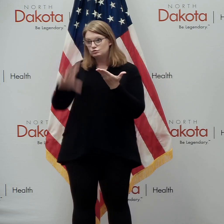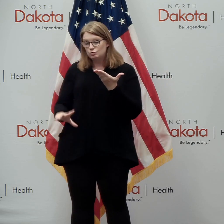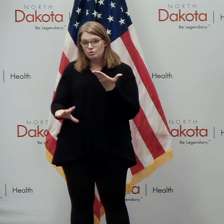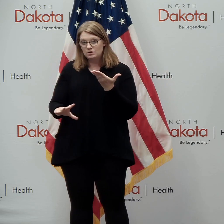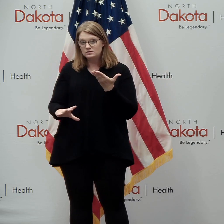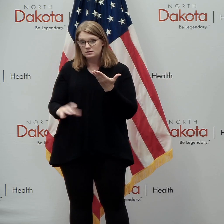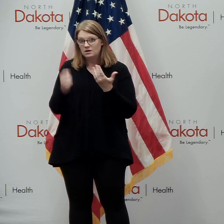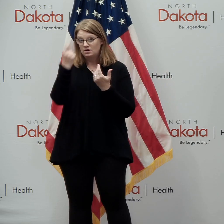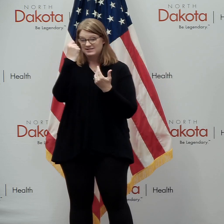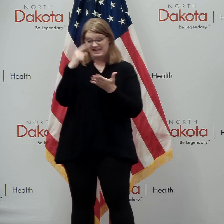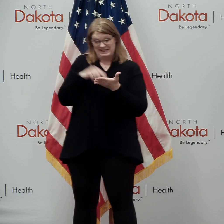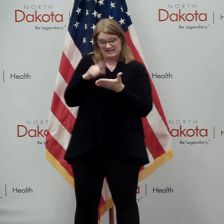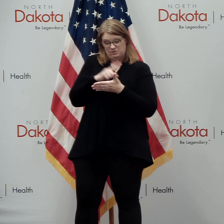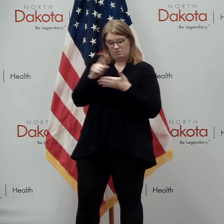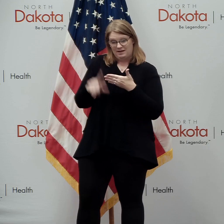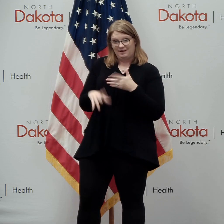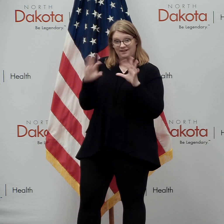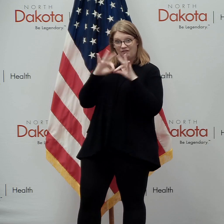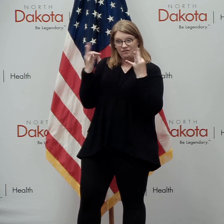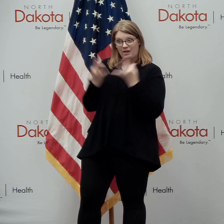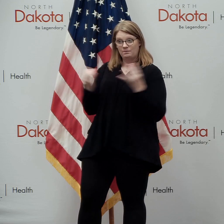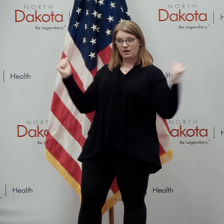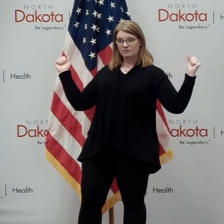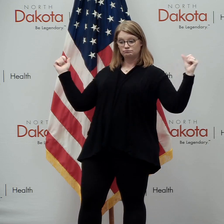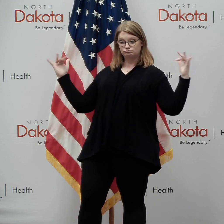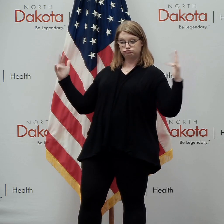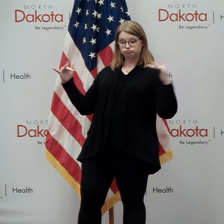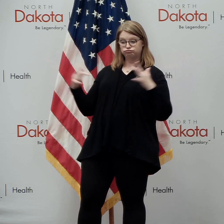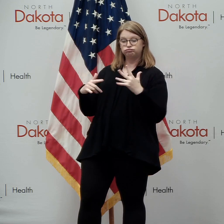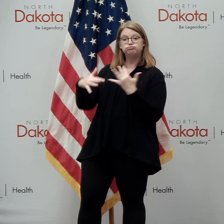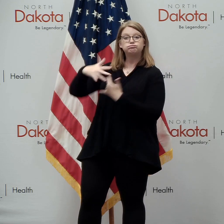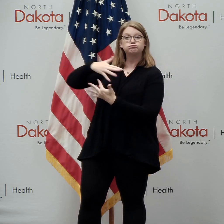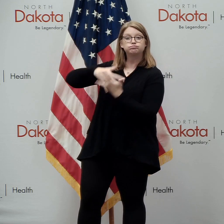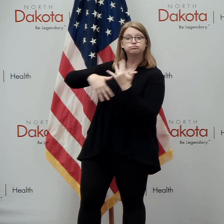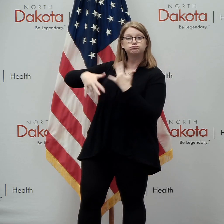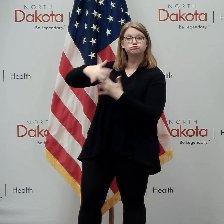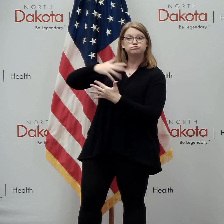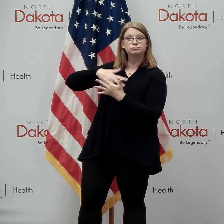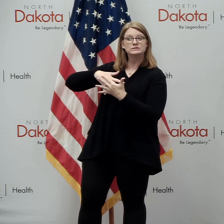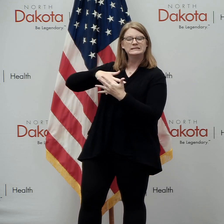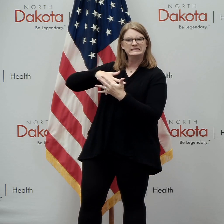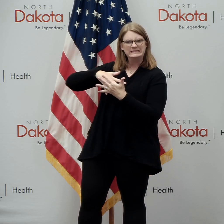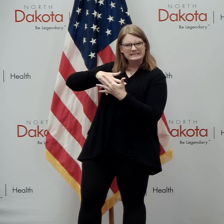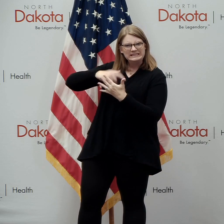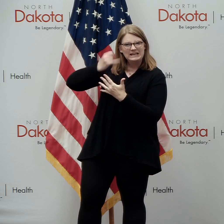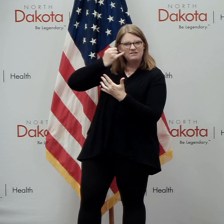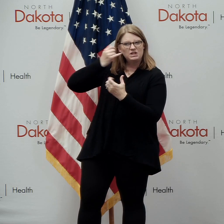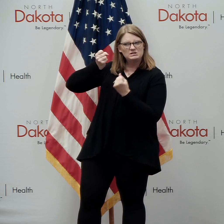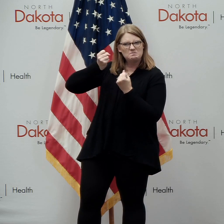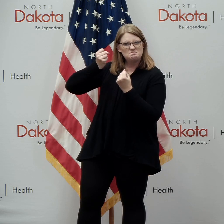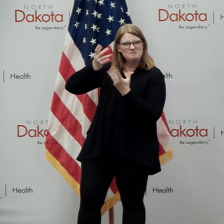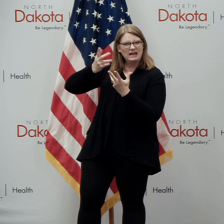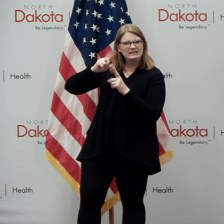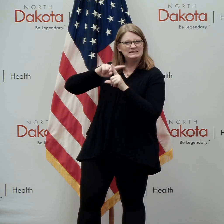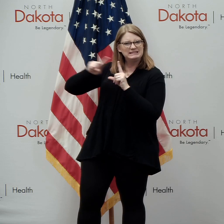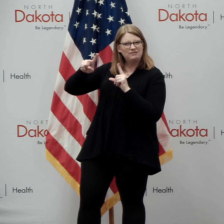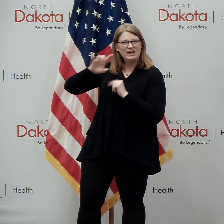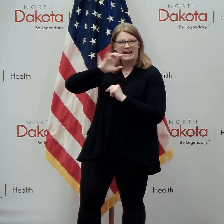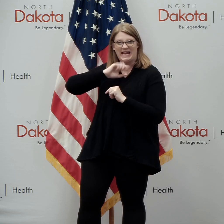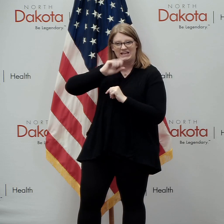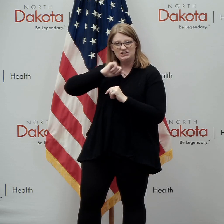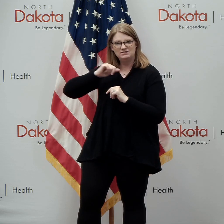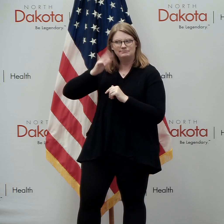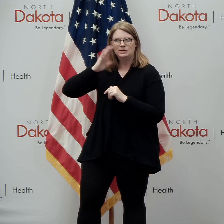family gatherings this weekend, to be safe, particularly if they're multi-generational in nature, because of course we know